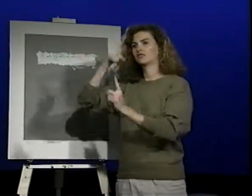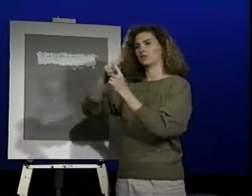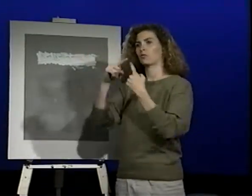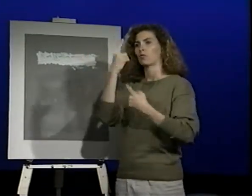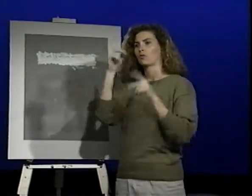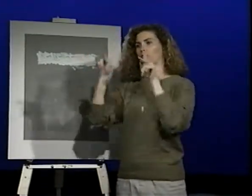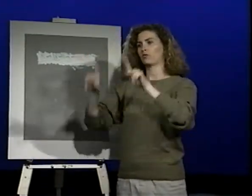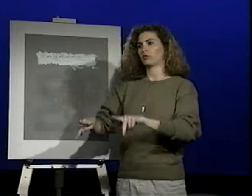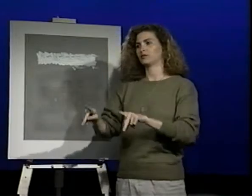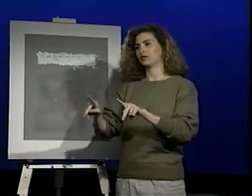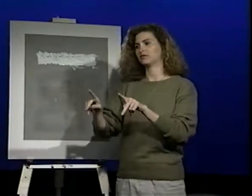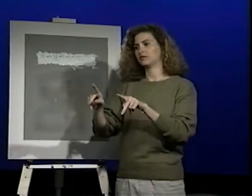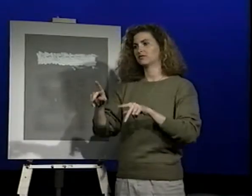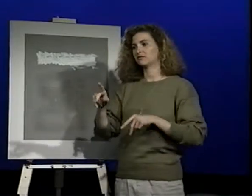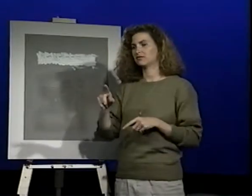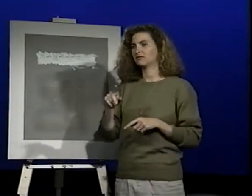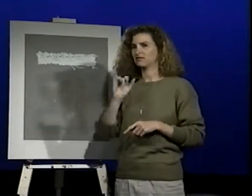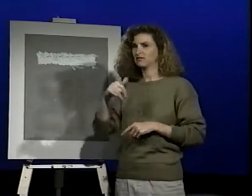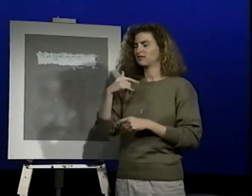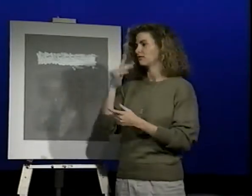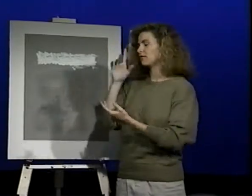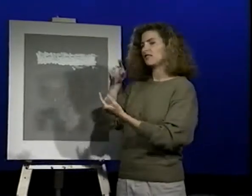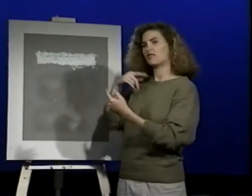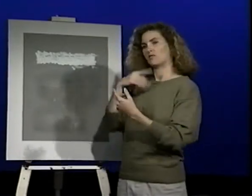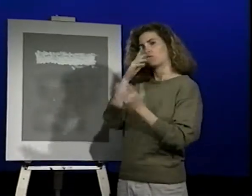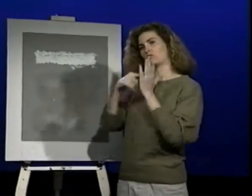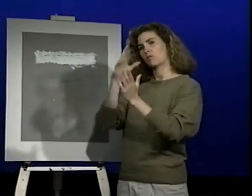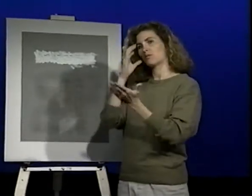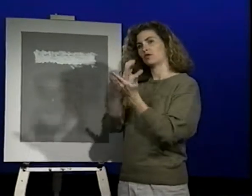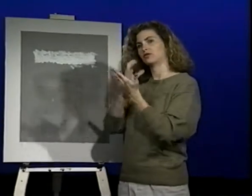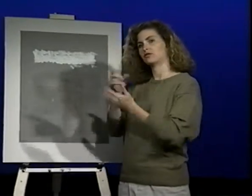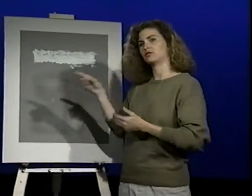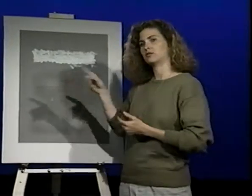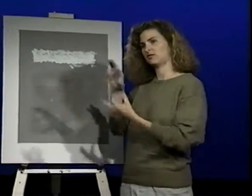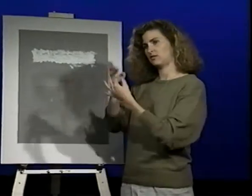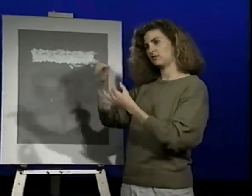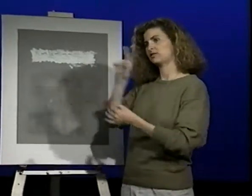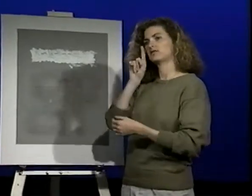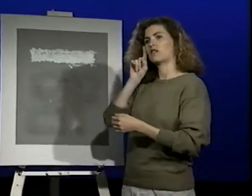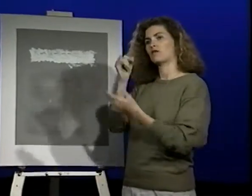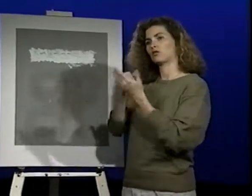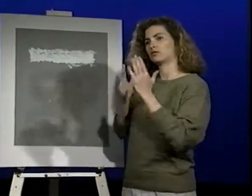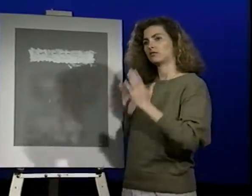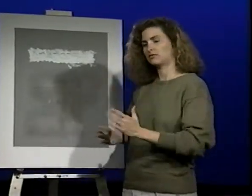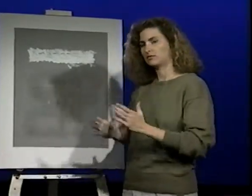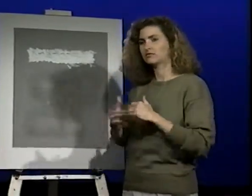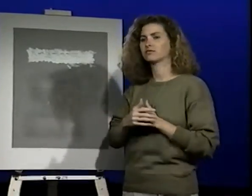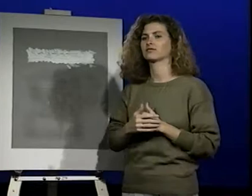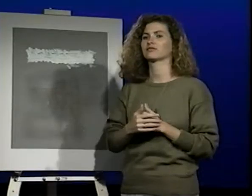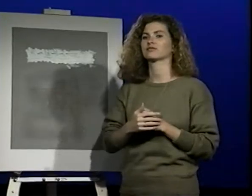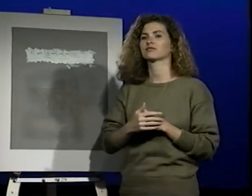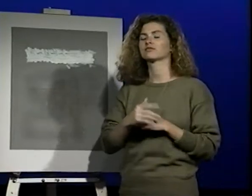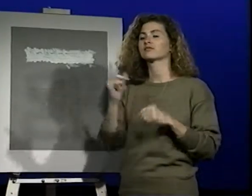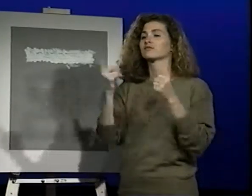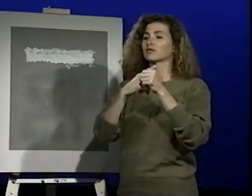I'll begin the discussion by talking about deaf artists in general and then focusing on one particular artist who drew this picture.